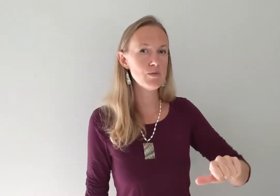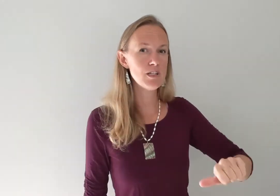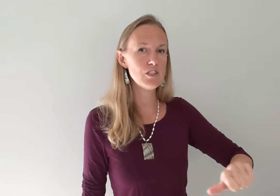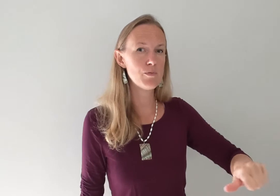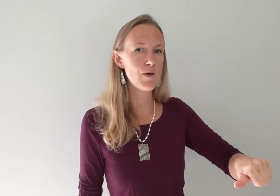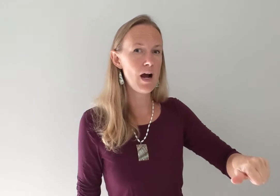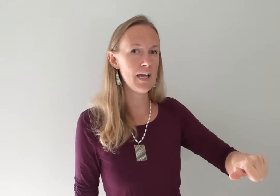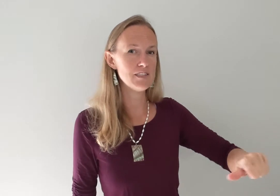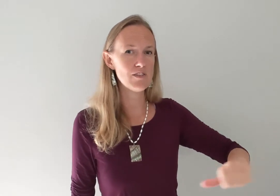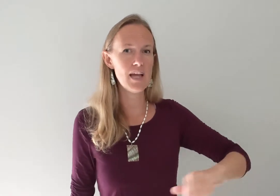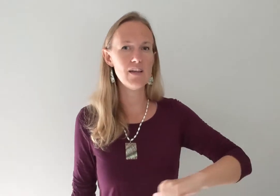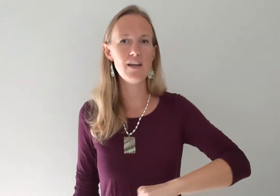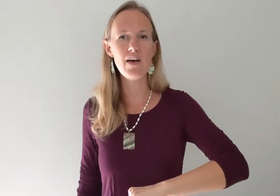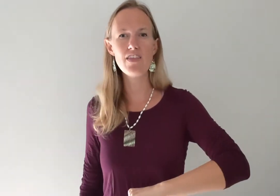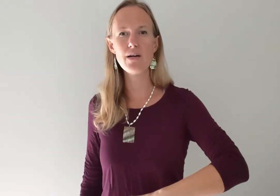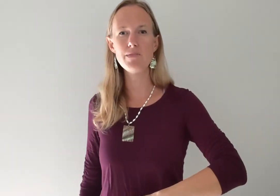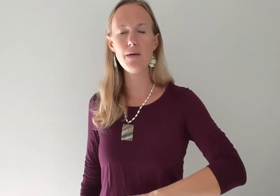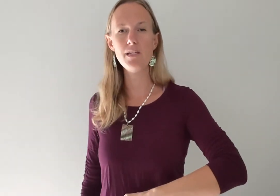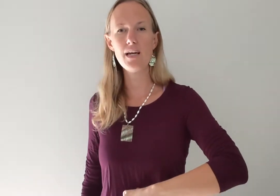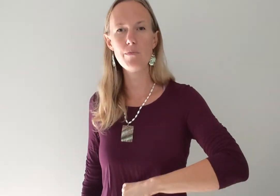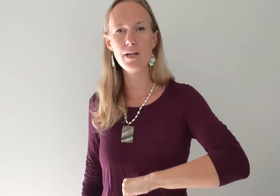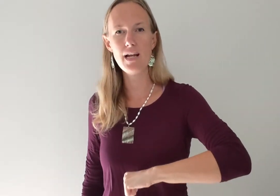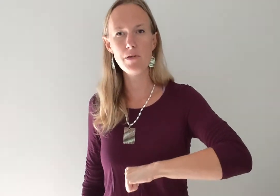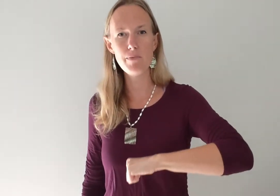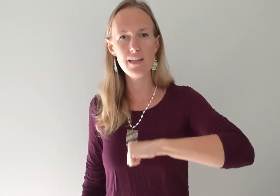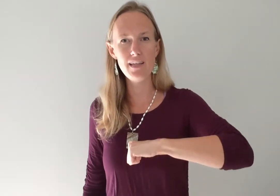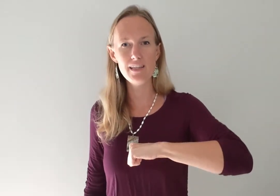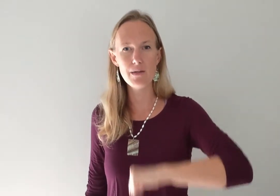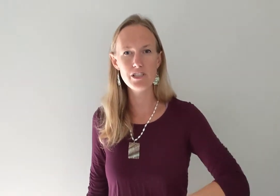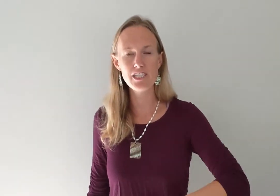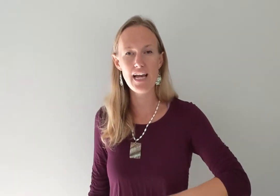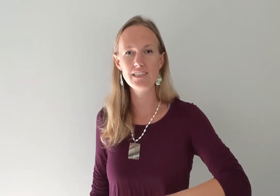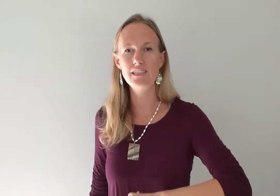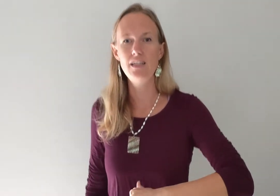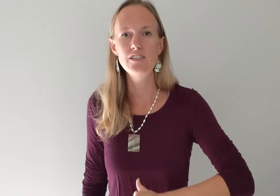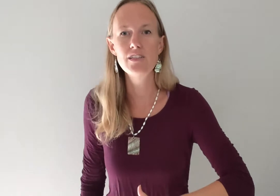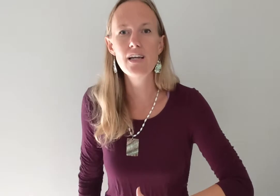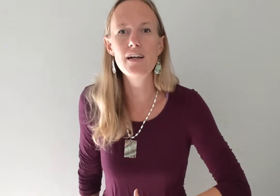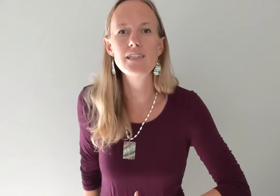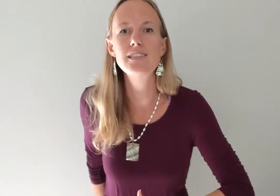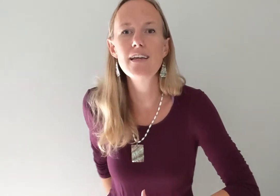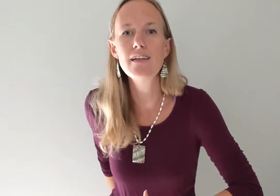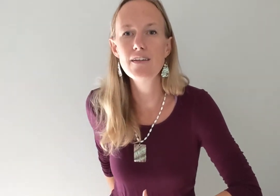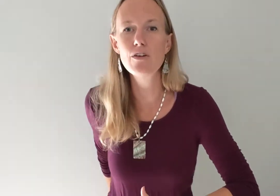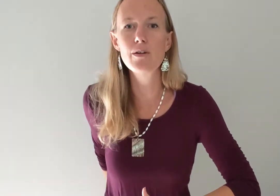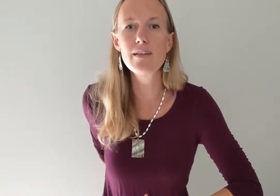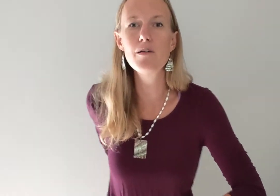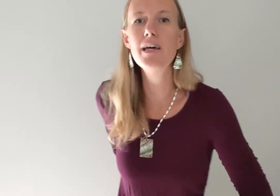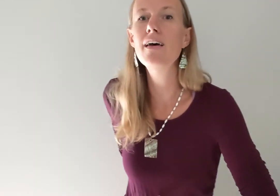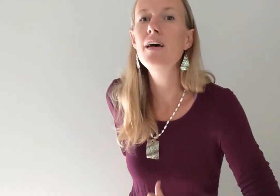going to do pride. So for that you kind of have a thumbs up and you kind of bring it up your belly and then up your chest. So it's kind of hard to see, I'll lean forward a little bit, but